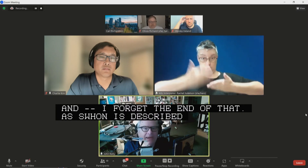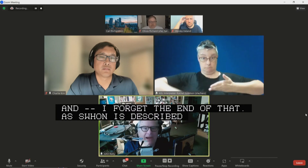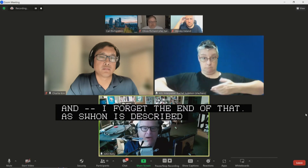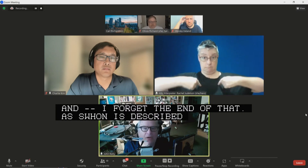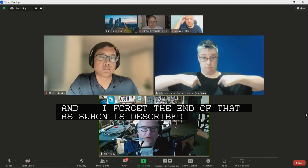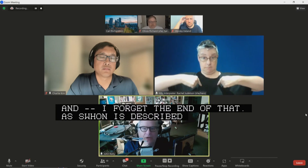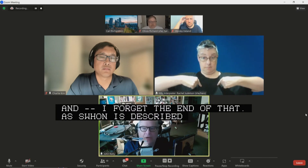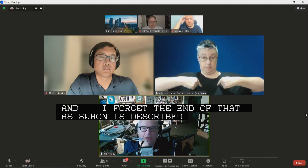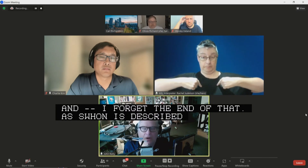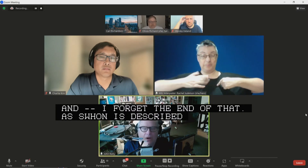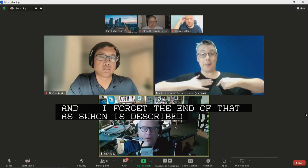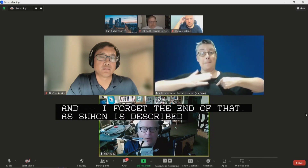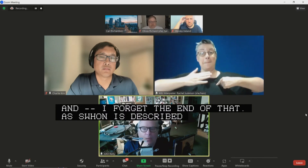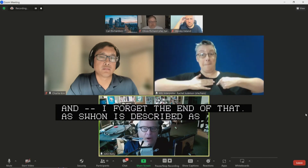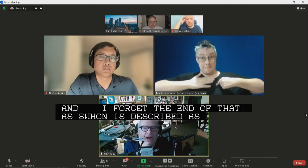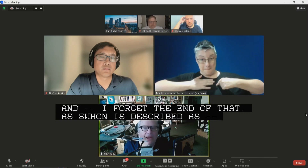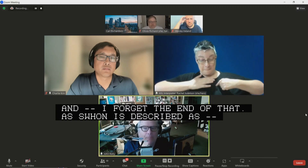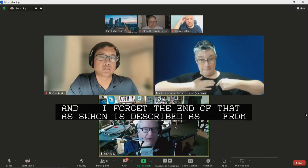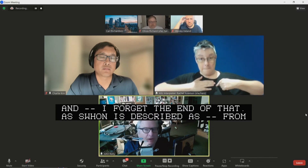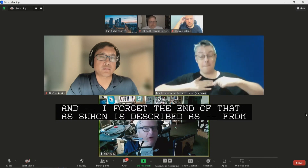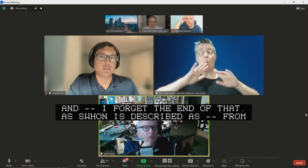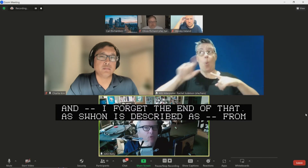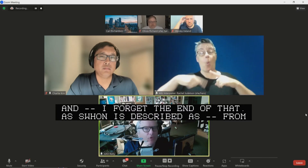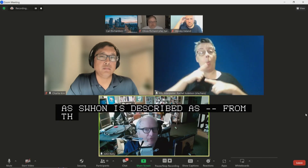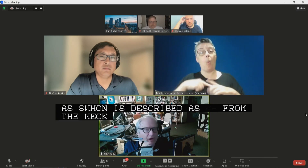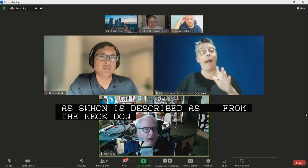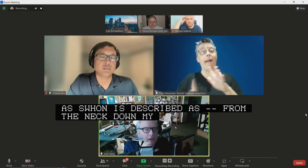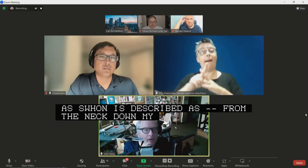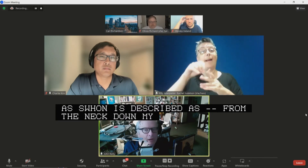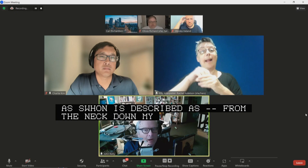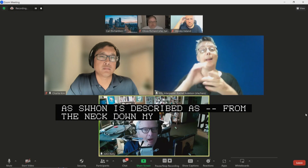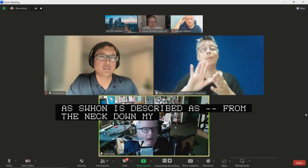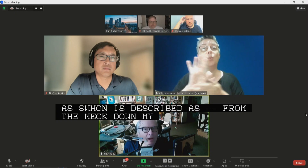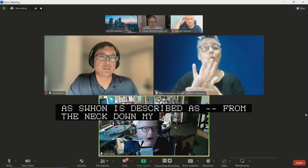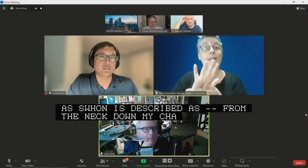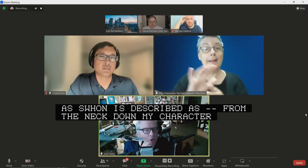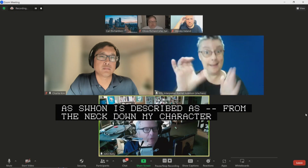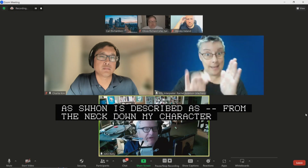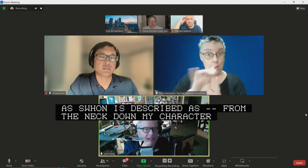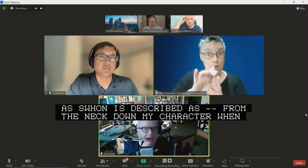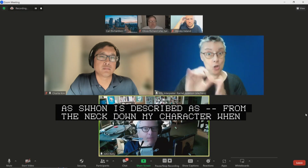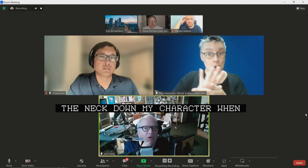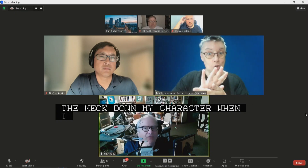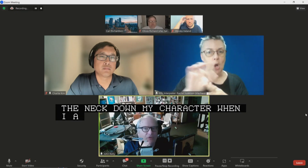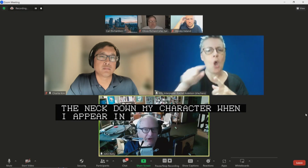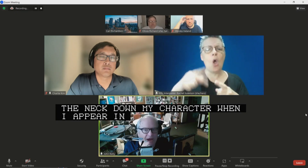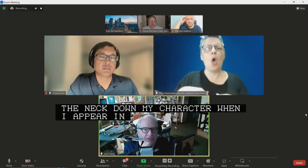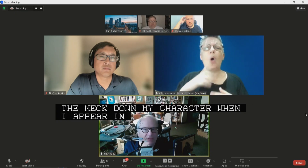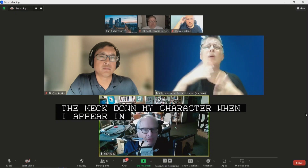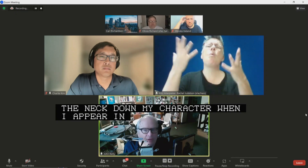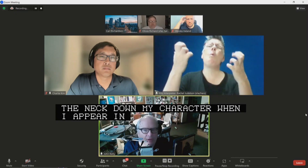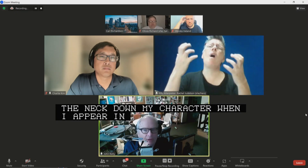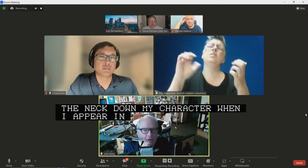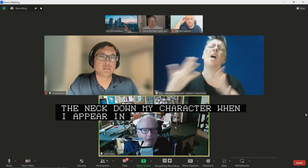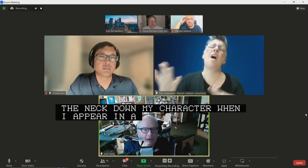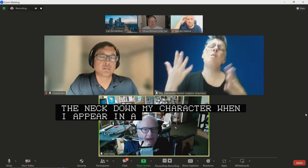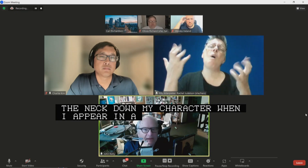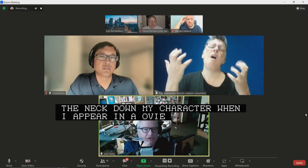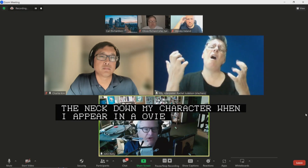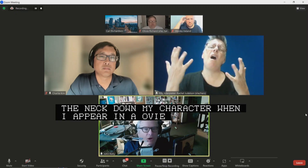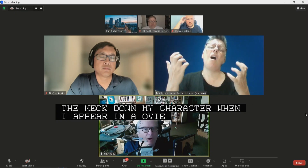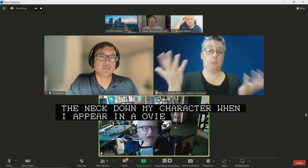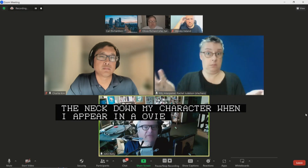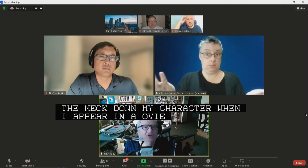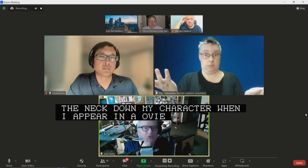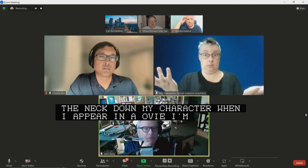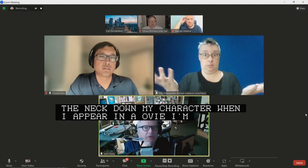my character, when I appear in a movie, I'm always clamoring for death. And